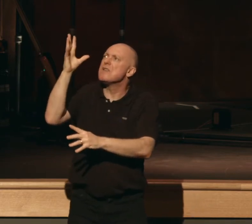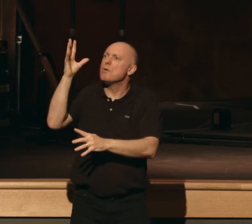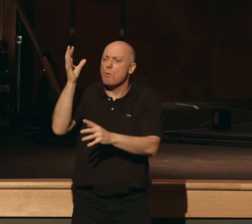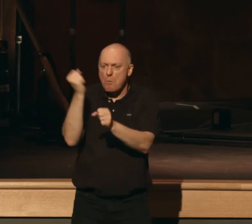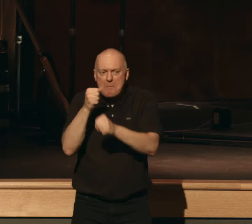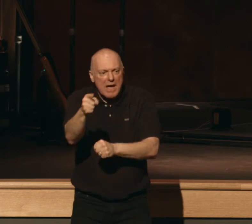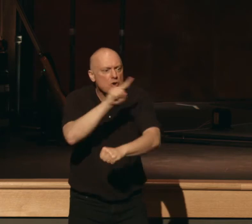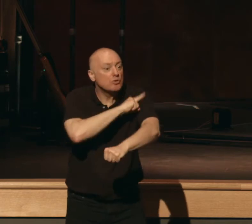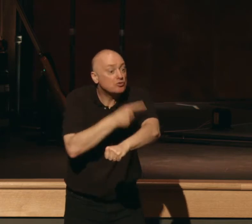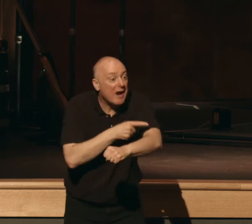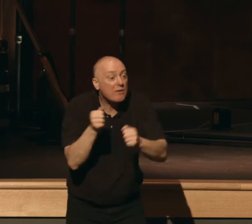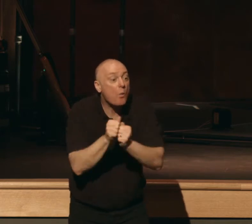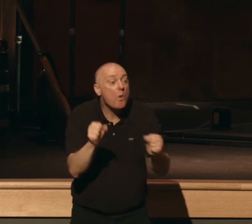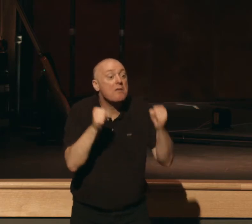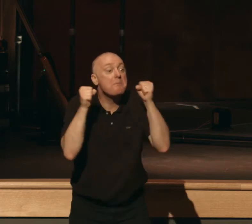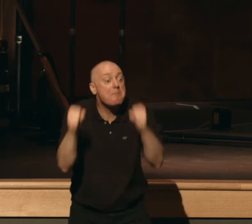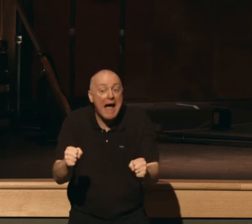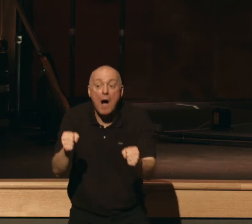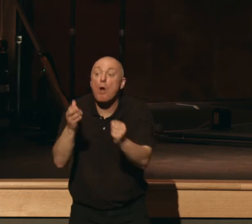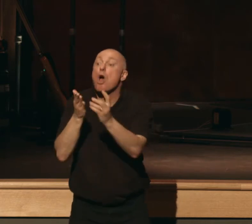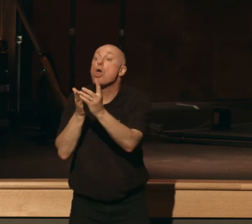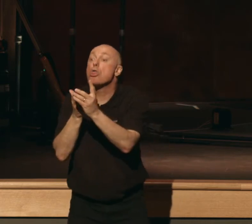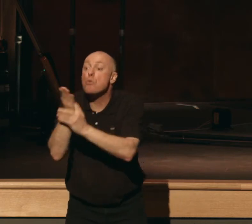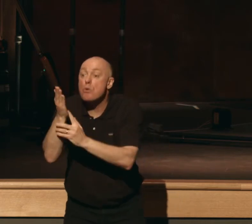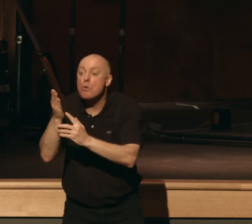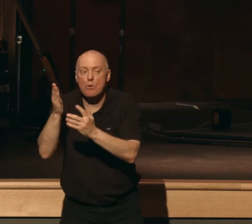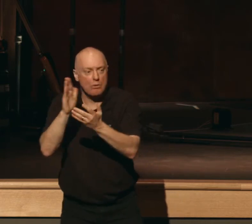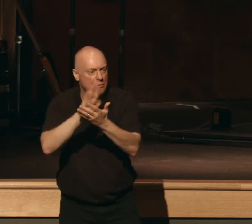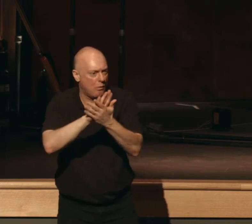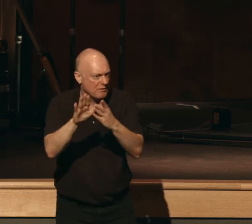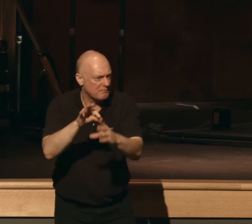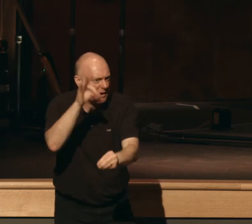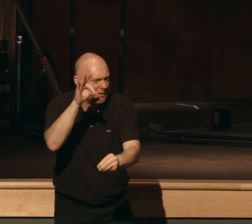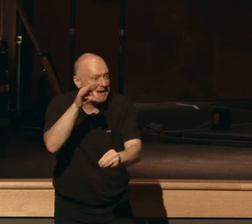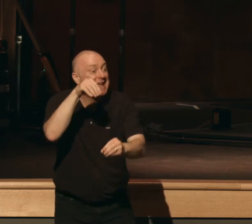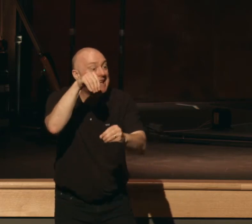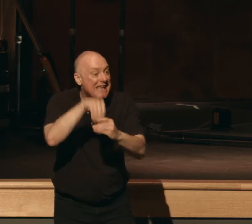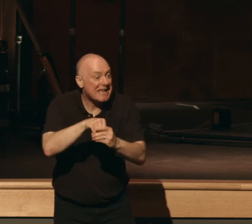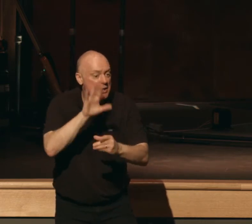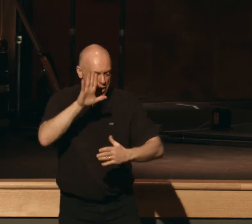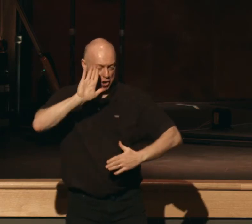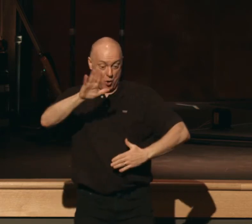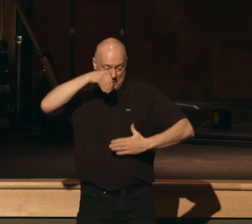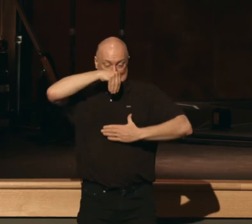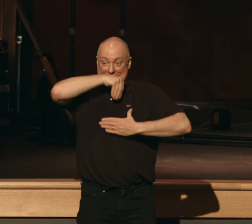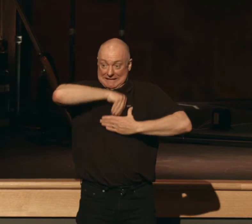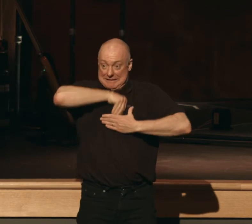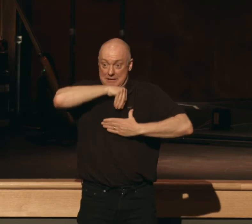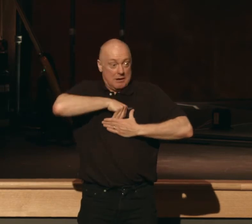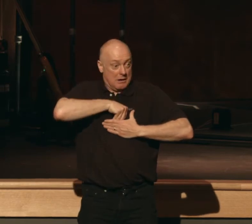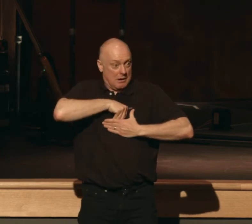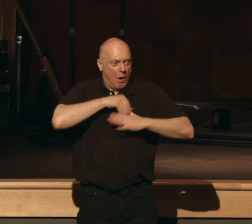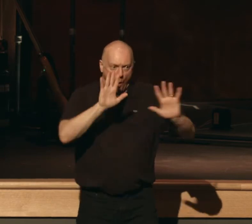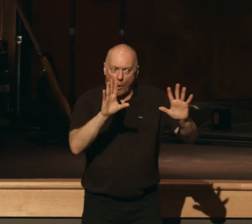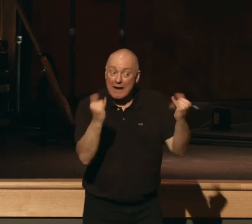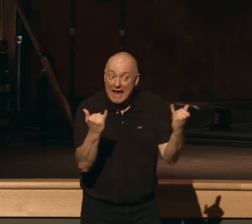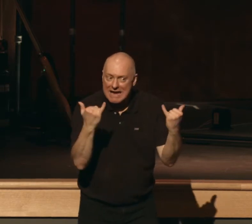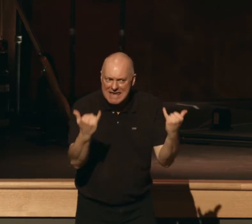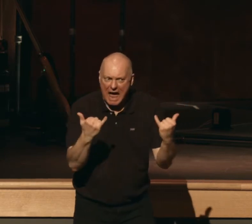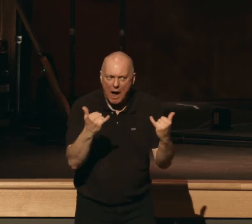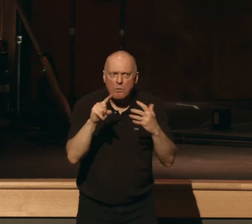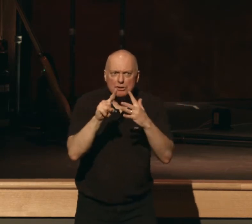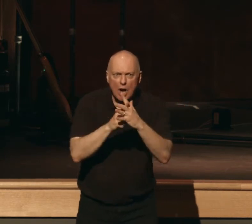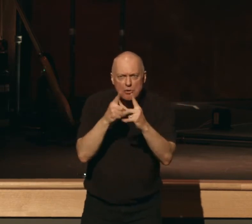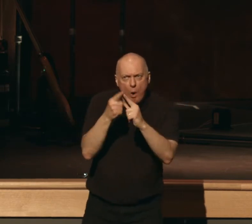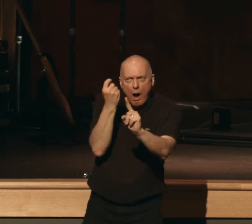be strengthened with power through his Spirit in your inner being." So now we're starting to move into more